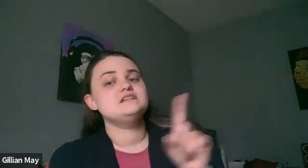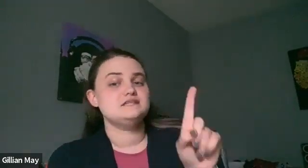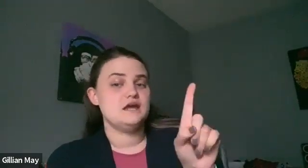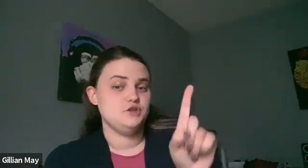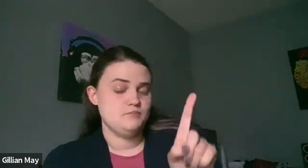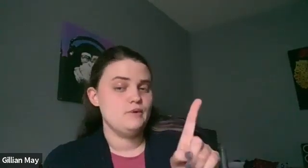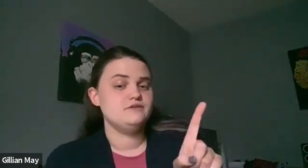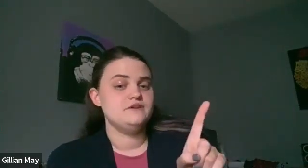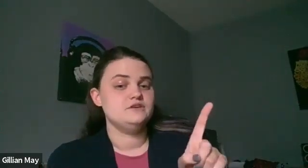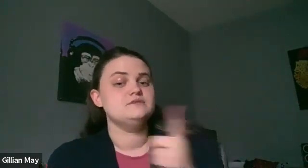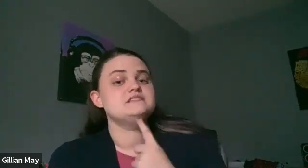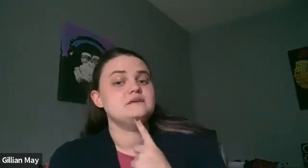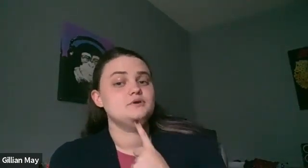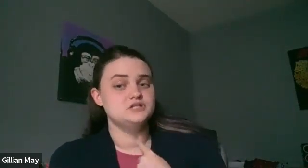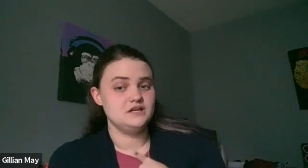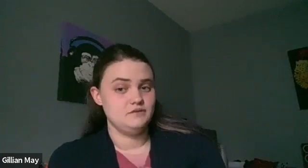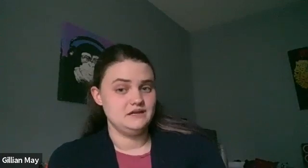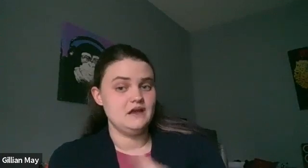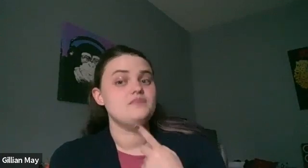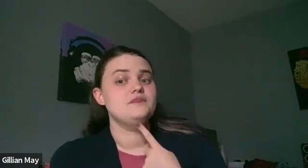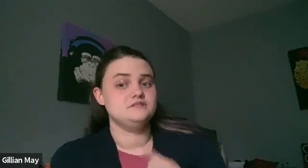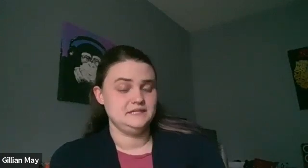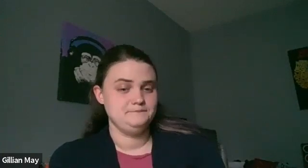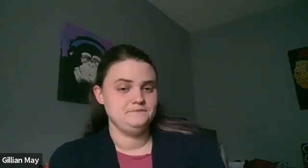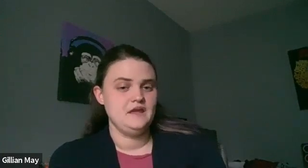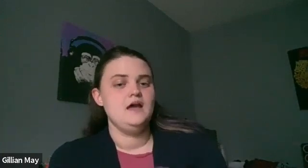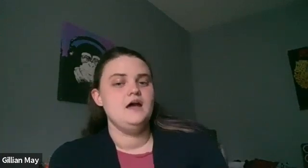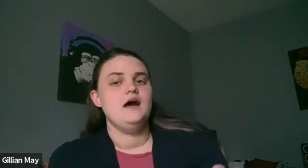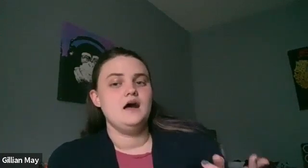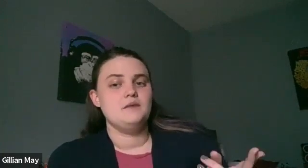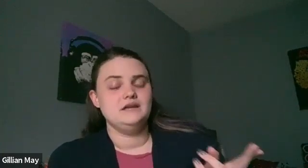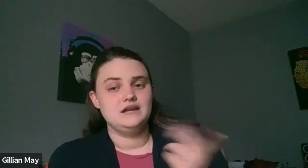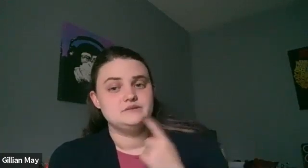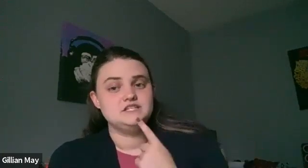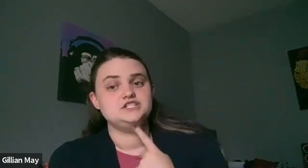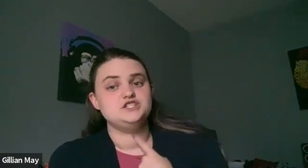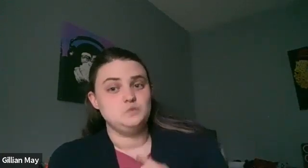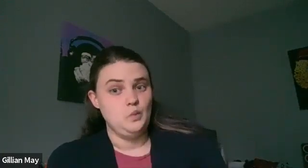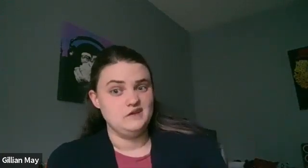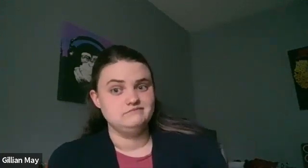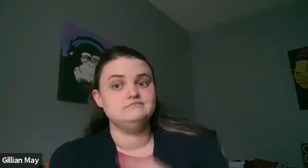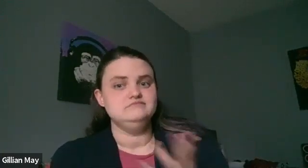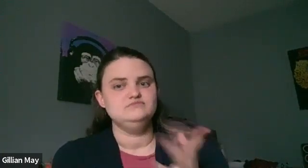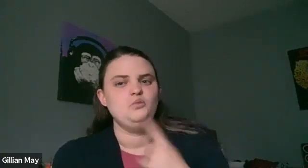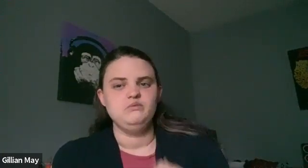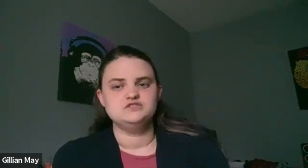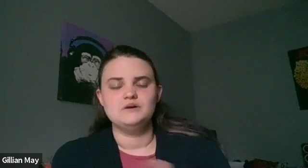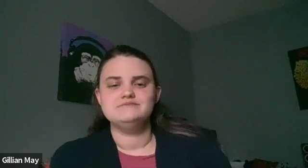is now your pointer finger doing the same motion of going down, thirsty. Again, I would suggest just one to be